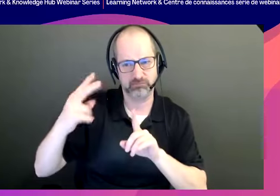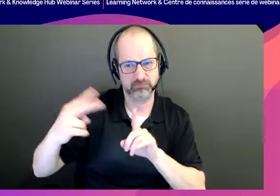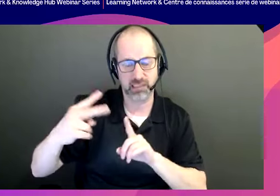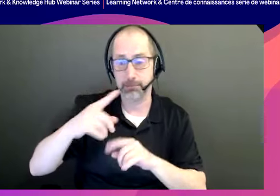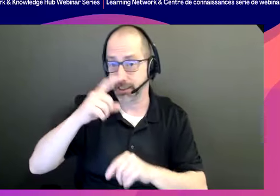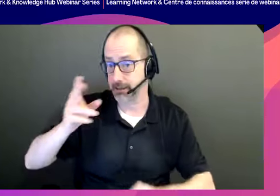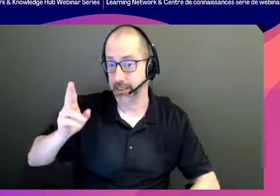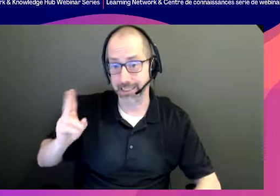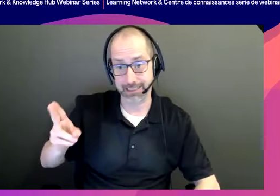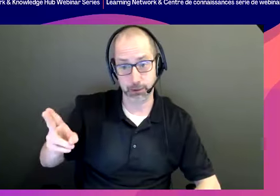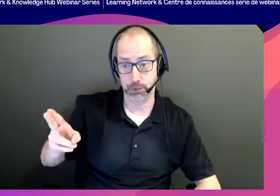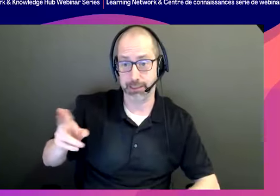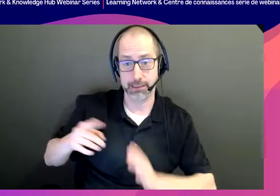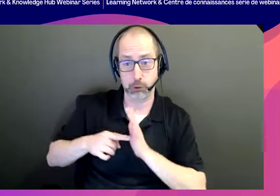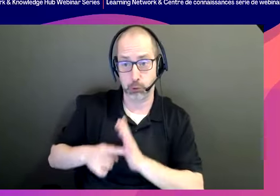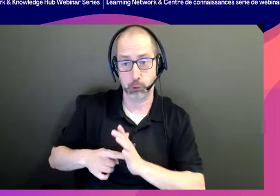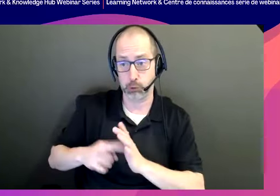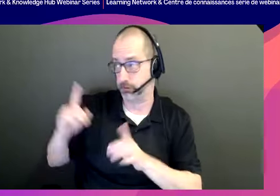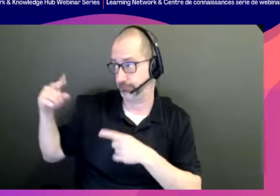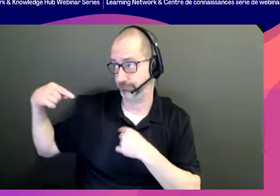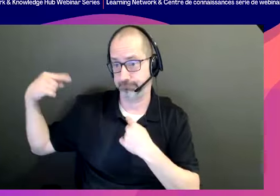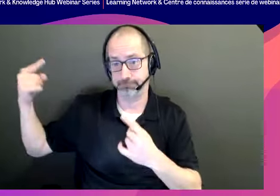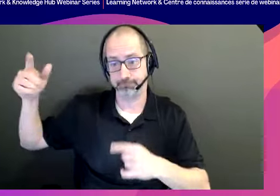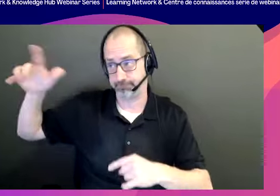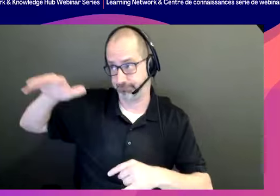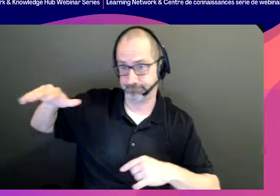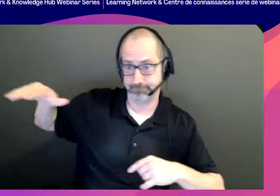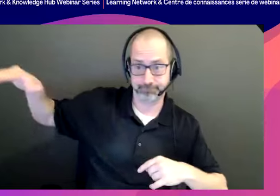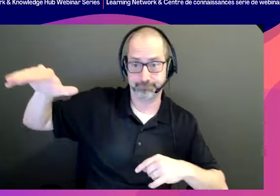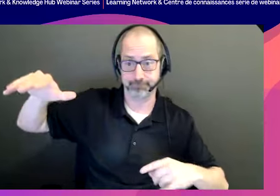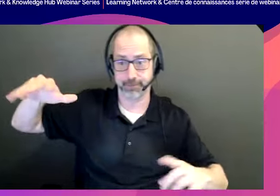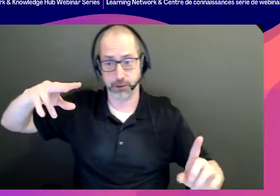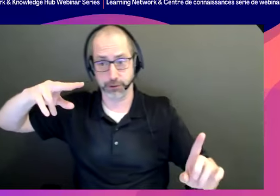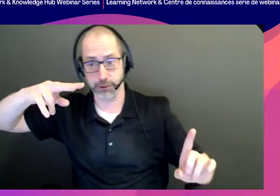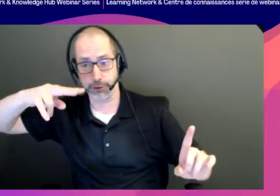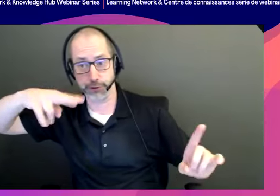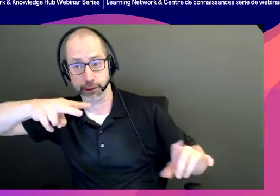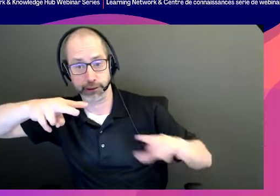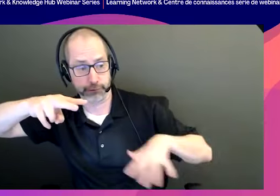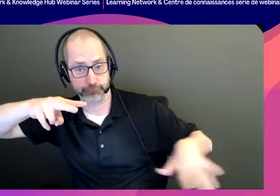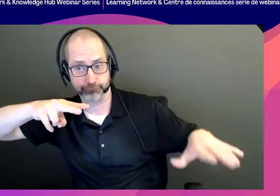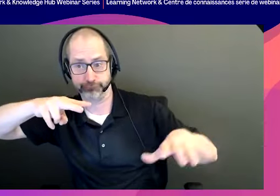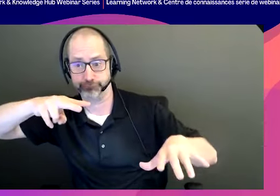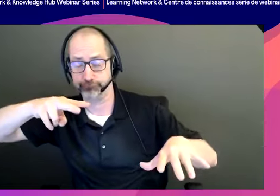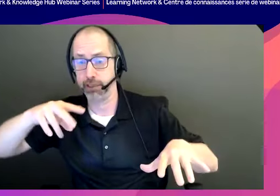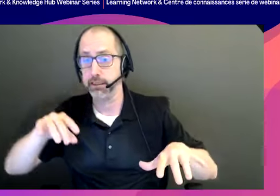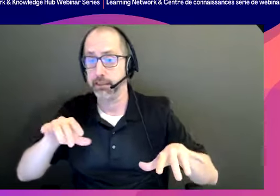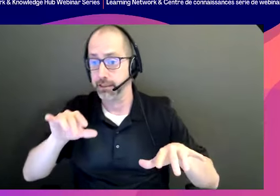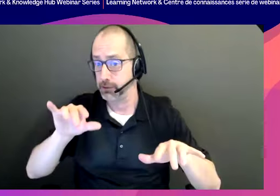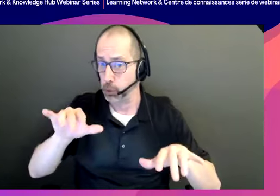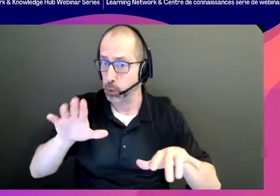lived a life of judgment. So just, you know, be gentle with us. And you,